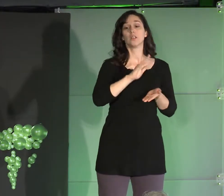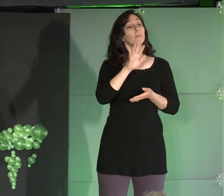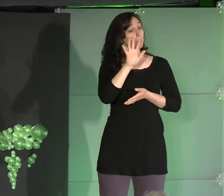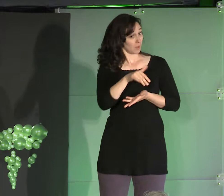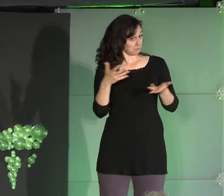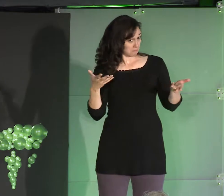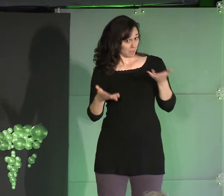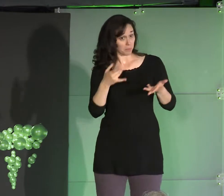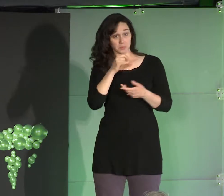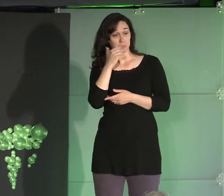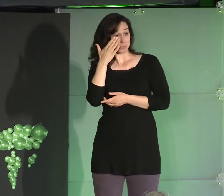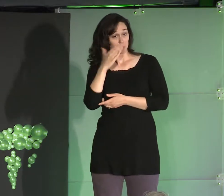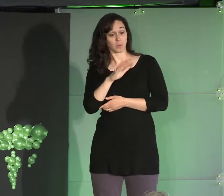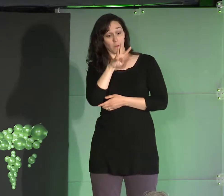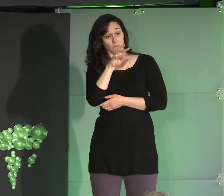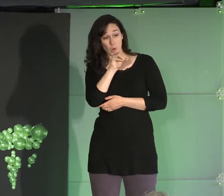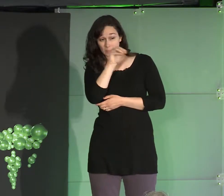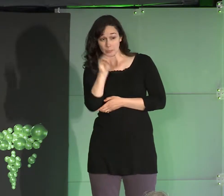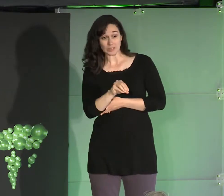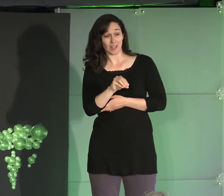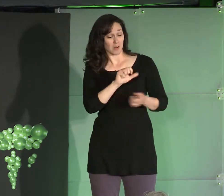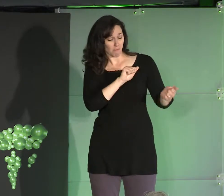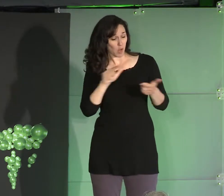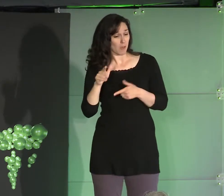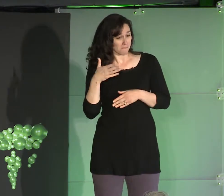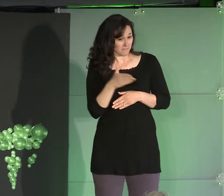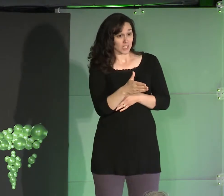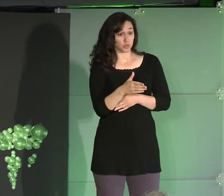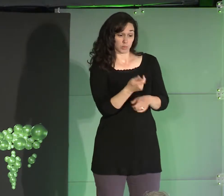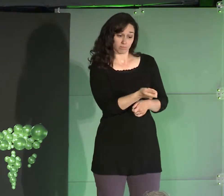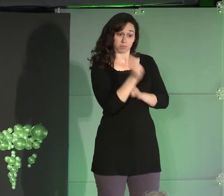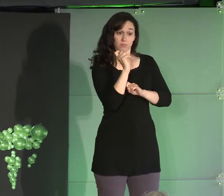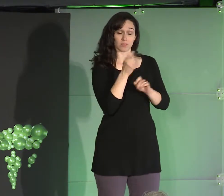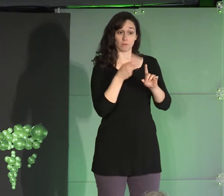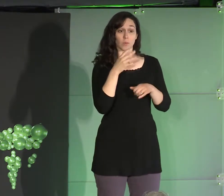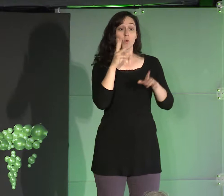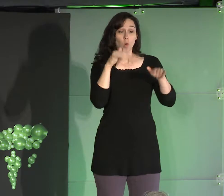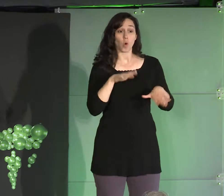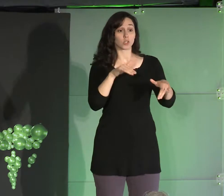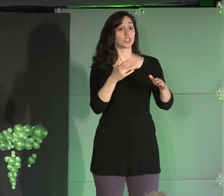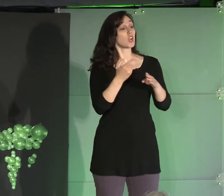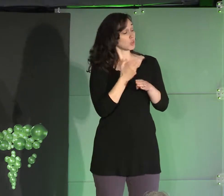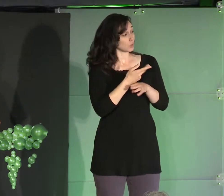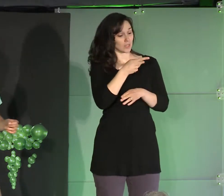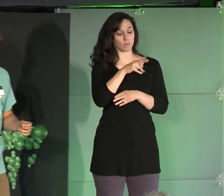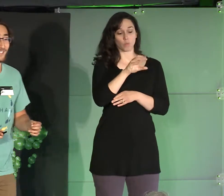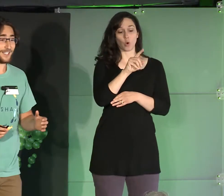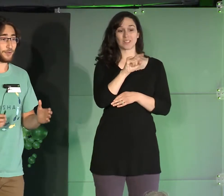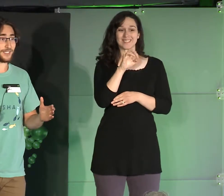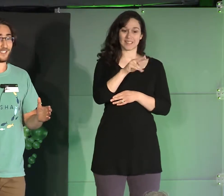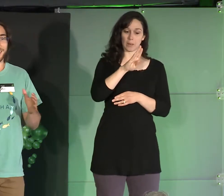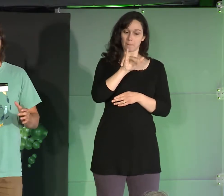not know is that 40%, almost 40% of all the fish that we take out of the ocean are actually used as a protein base in animal